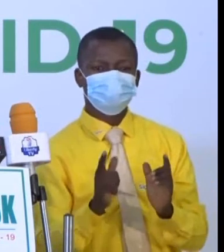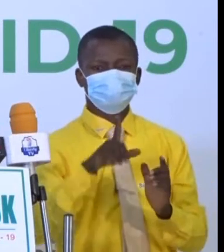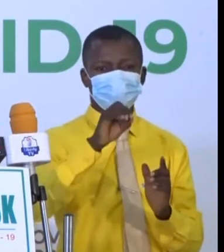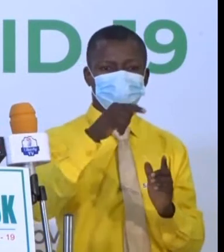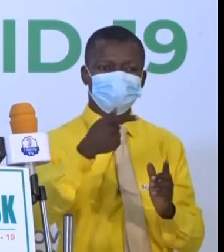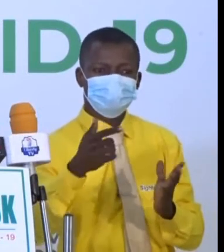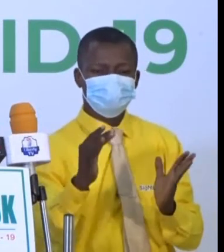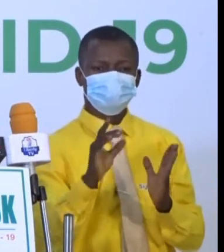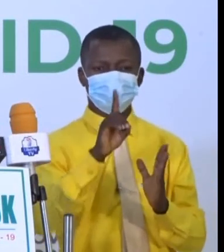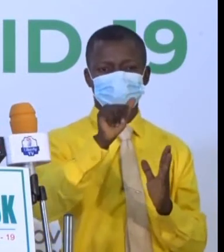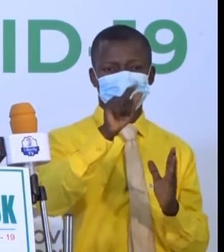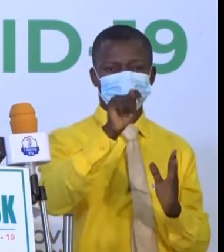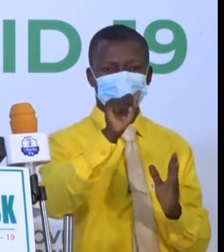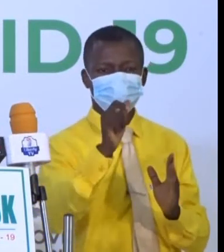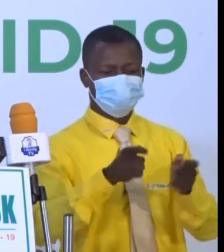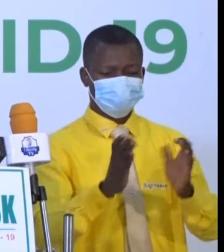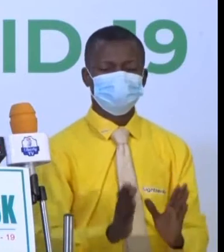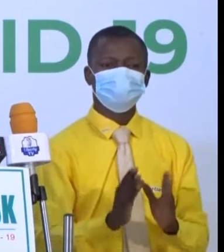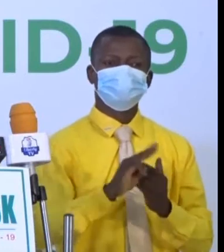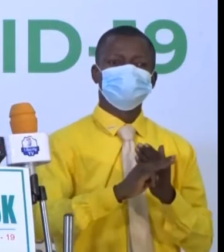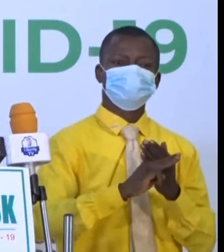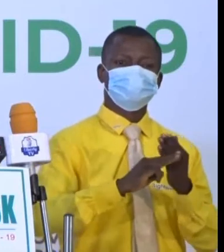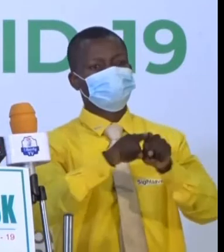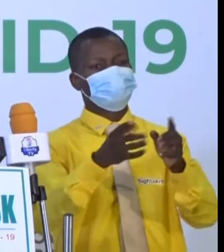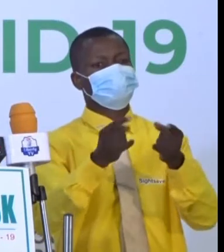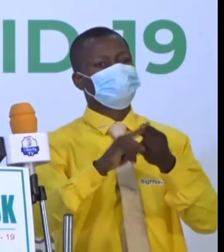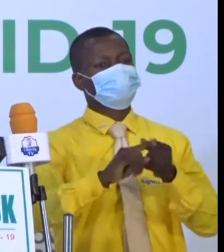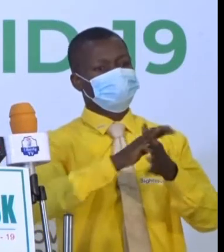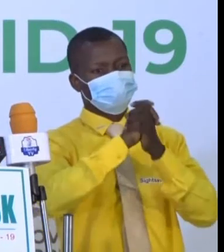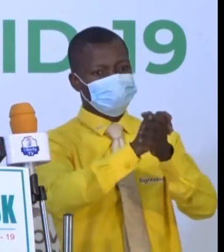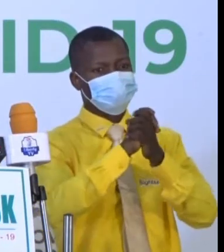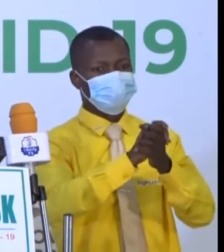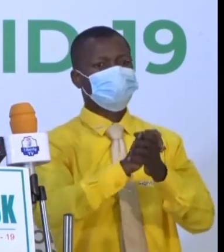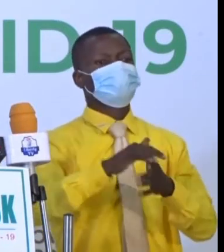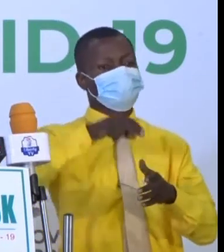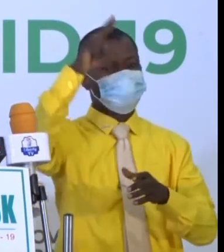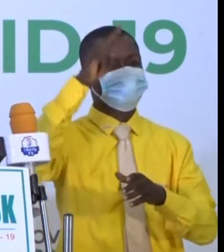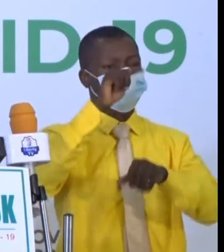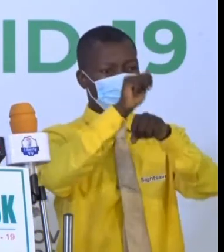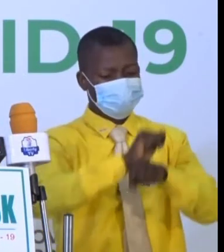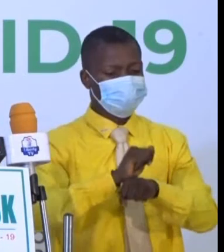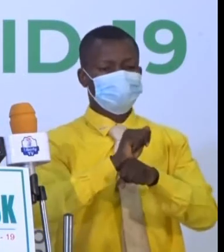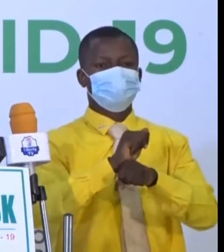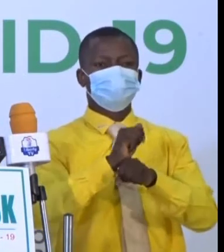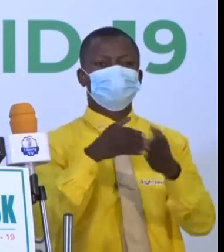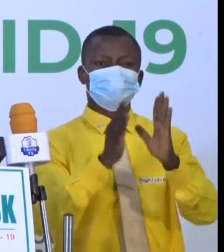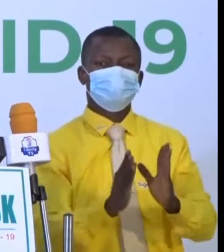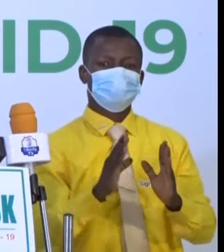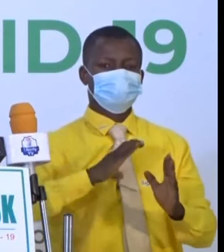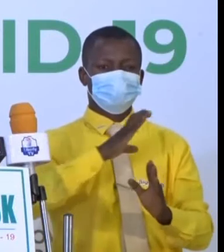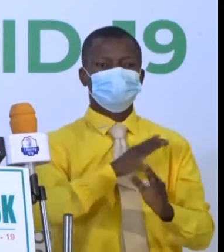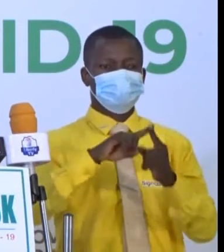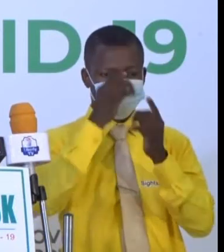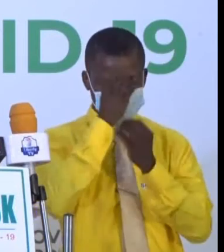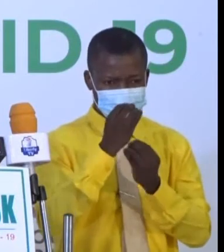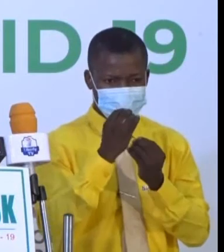management, and the rest goes to the laboratories. The coordinator also urged laboratories outside Abuja and